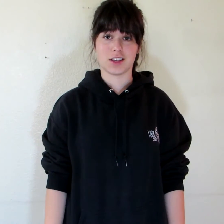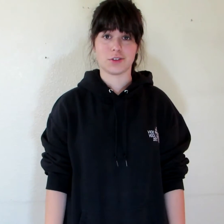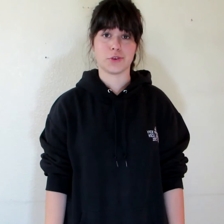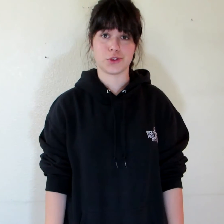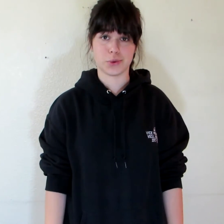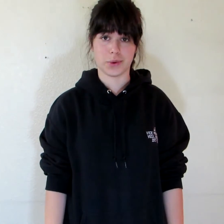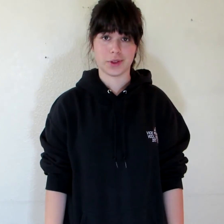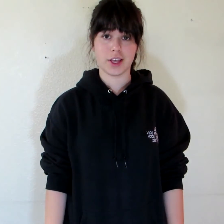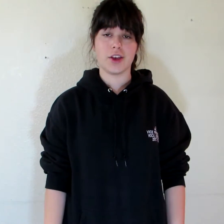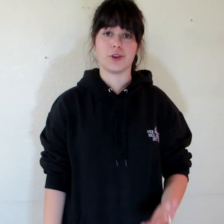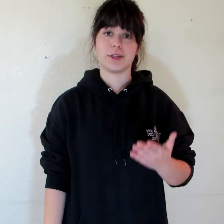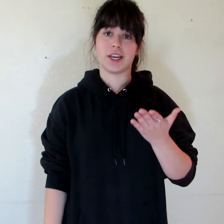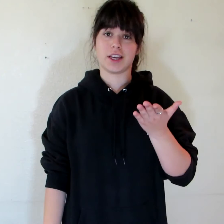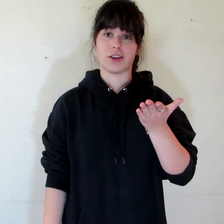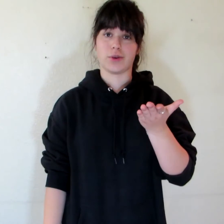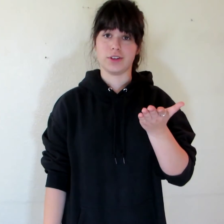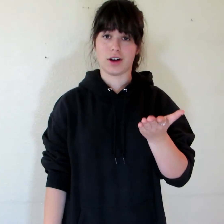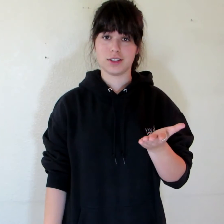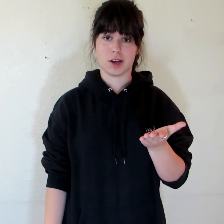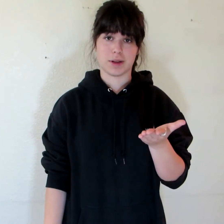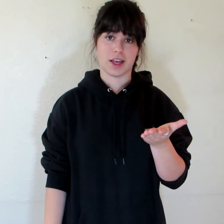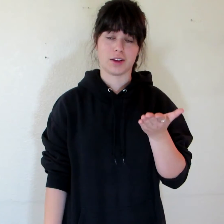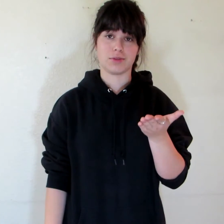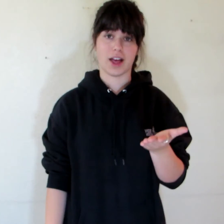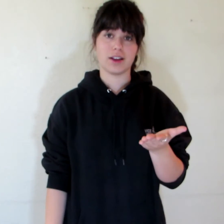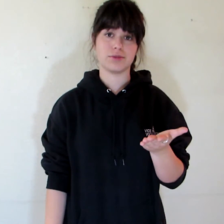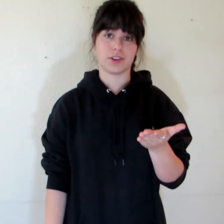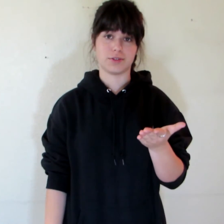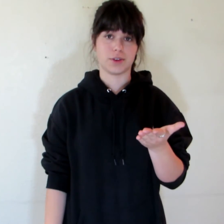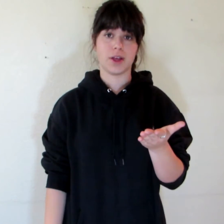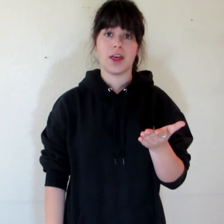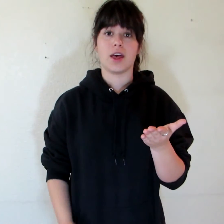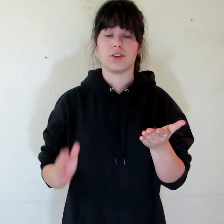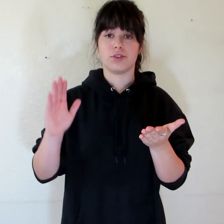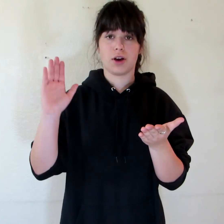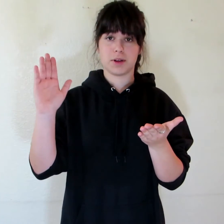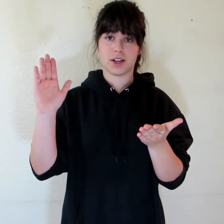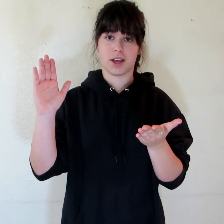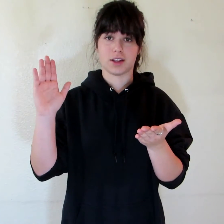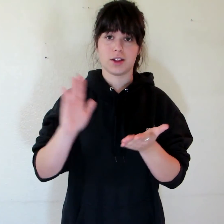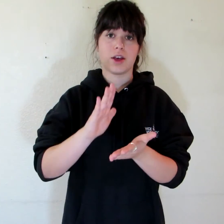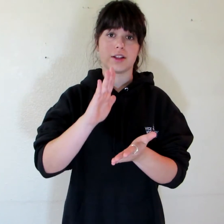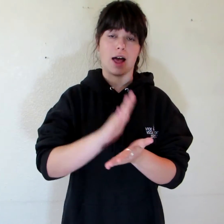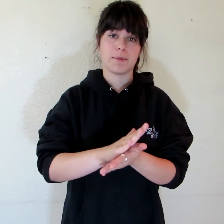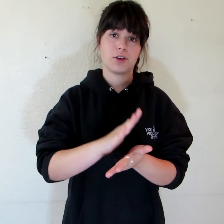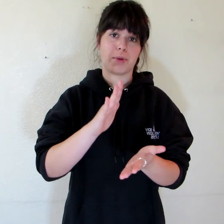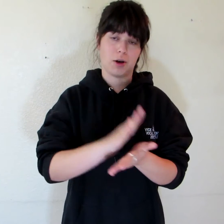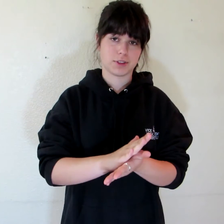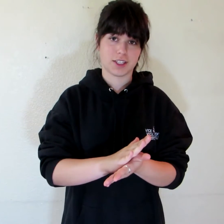for school. You'll be taking your non-dominant hand flat in front of you and your dominant hand clapping your palms